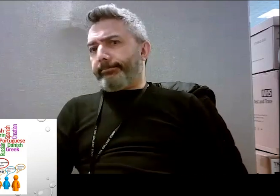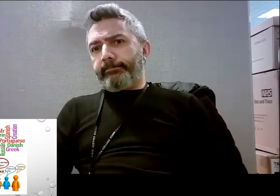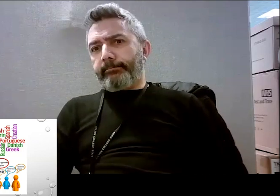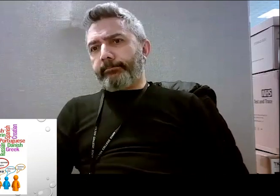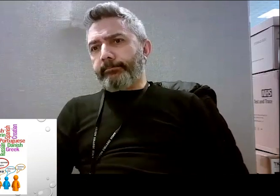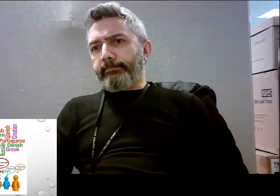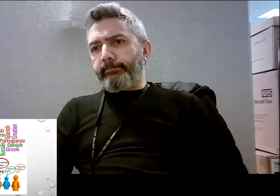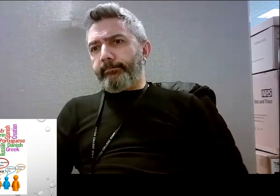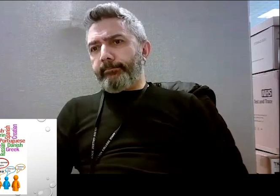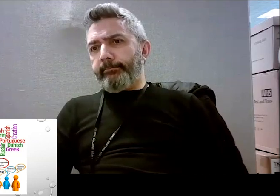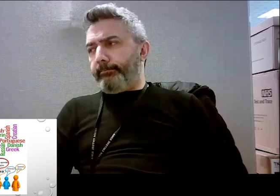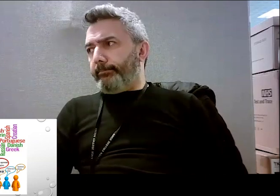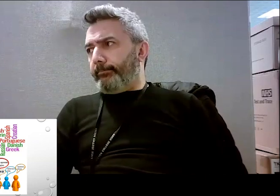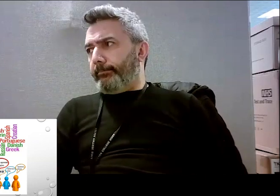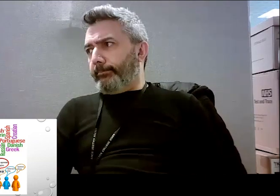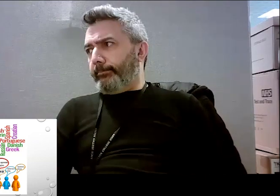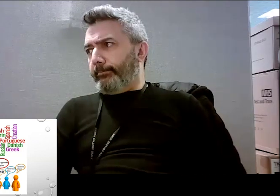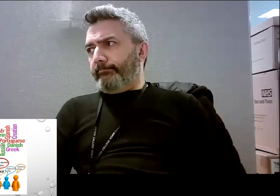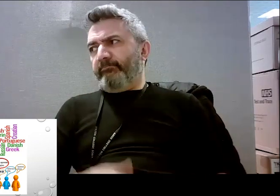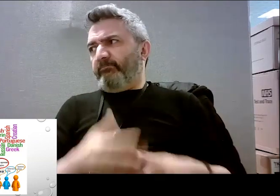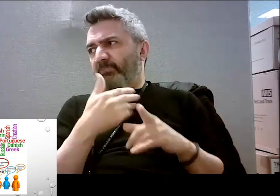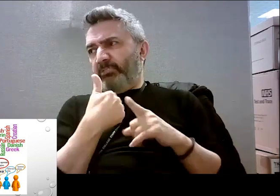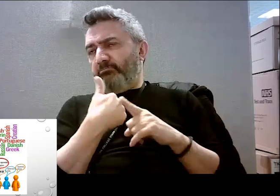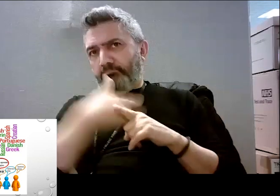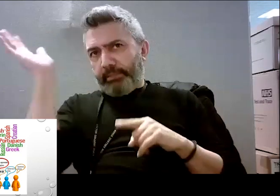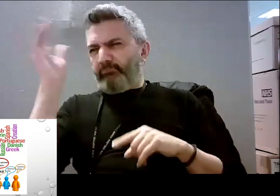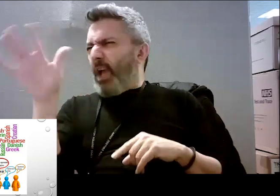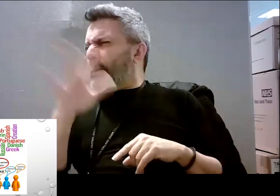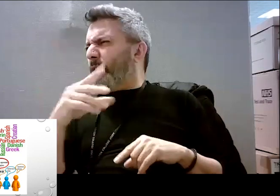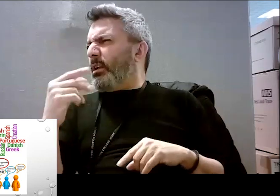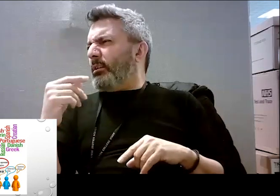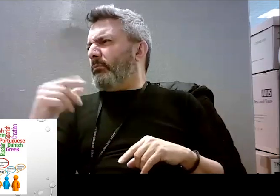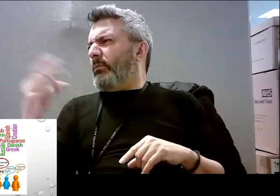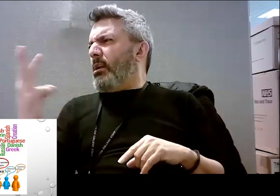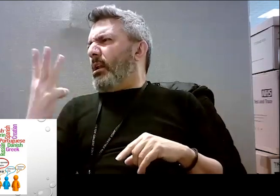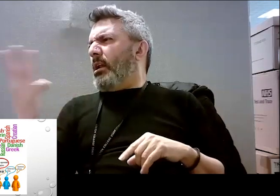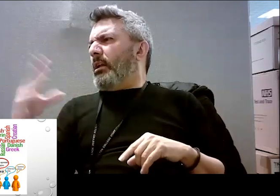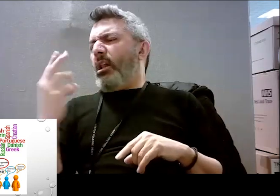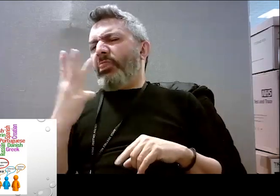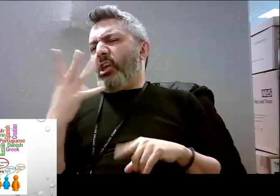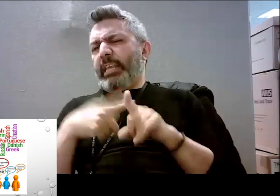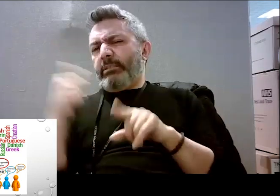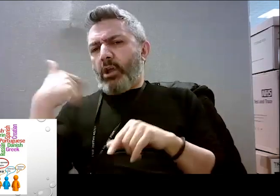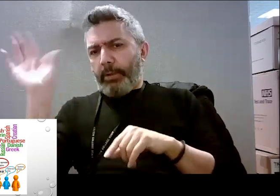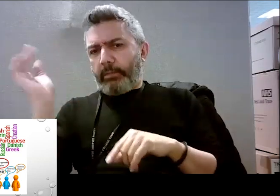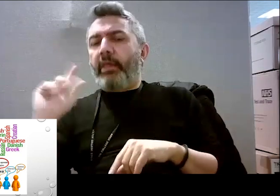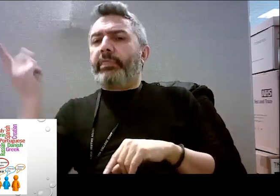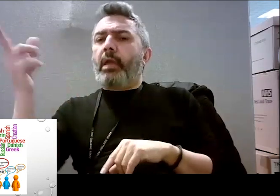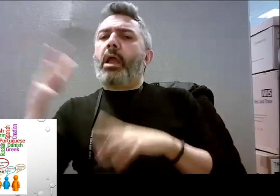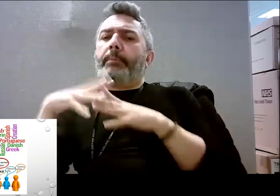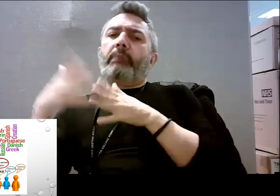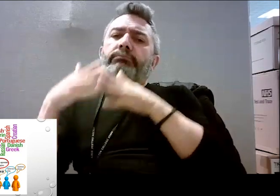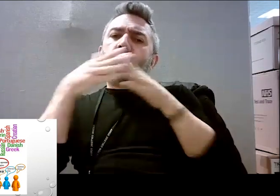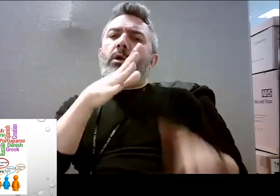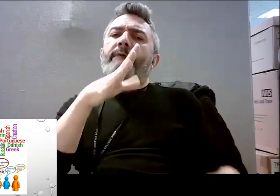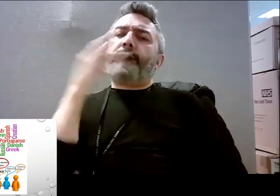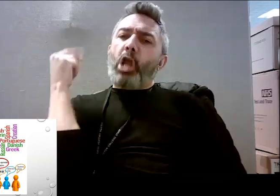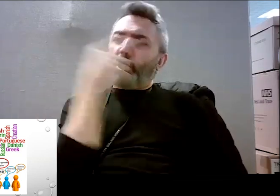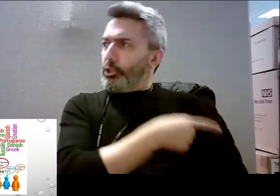information about British Sign Language. The British said no, sent him on his way. About 300 years ago. So